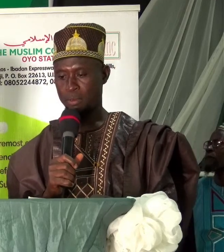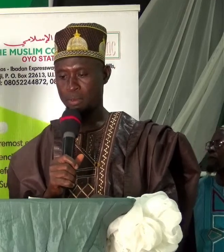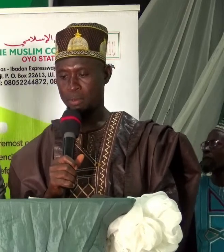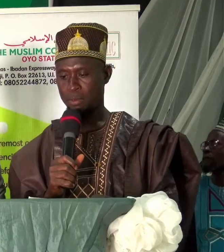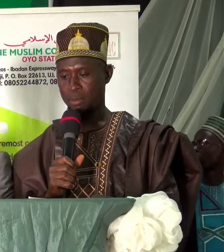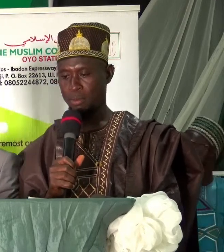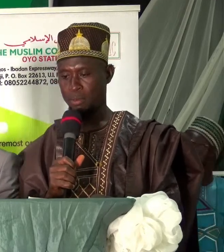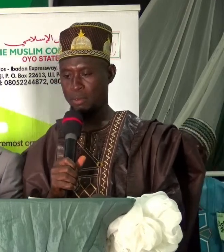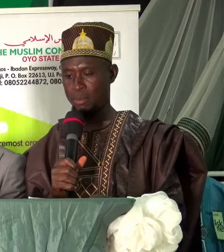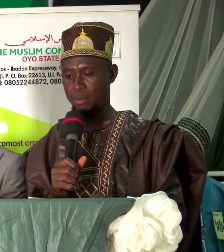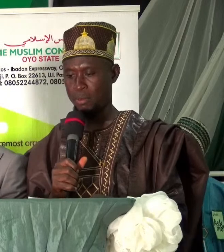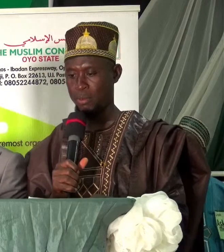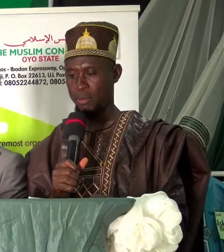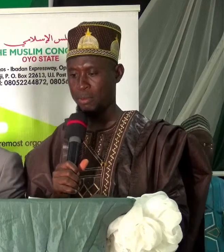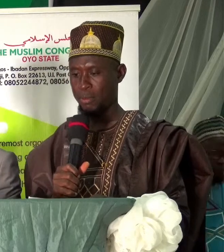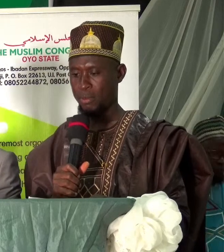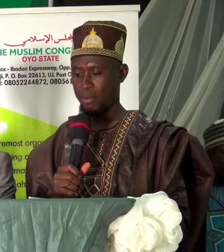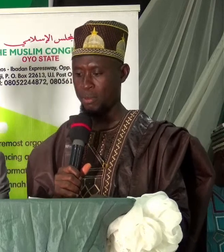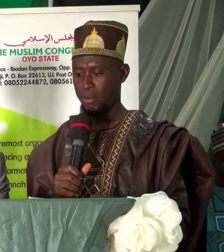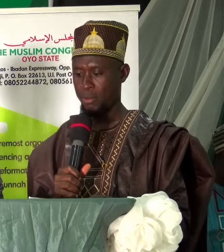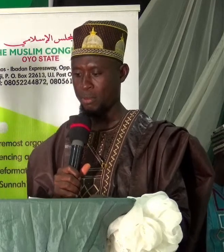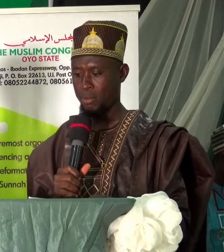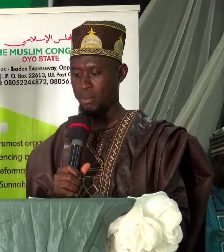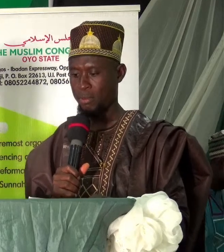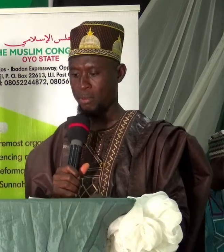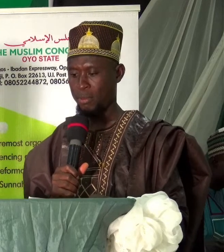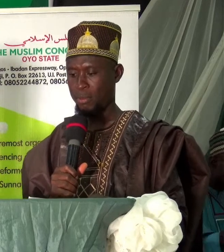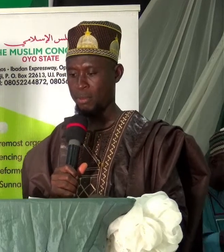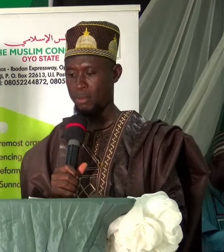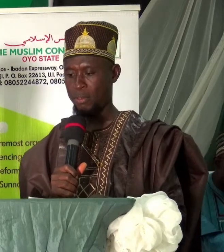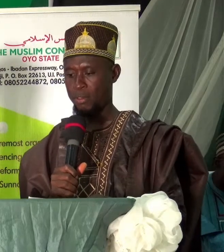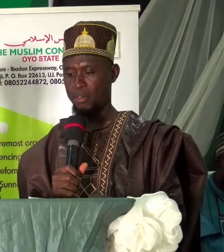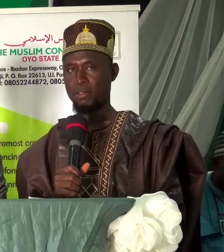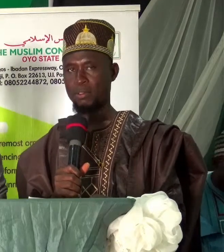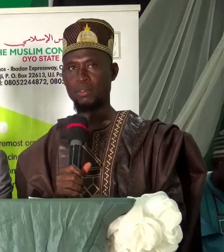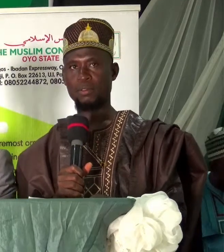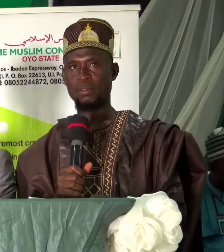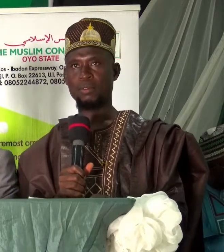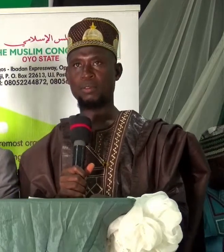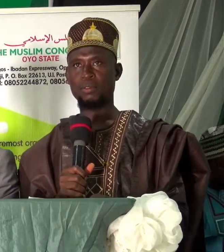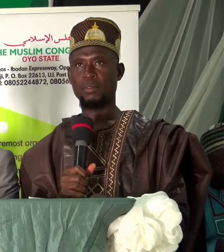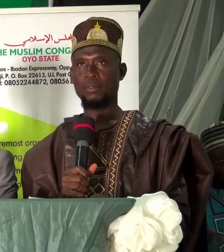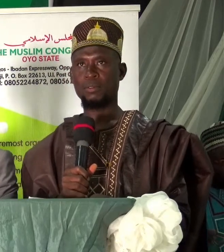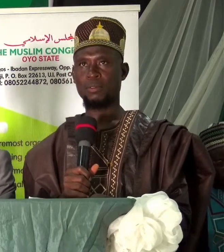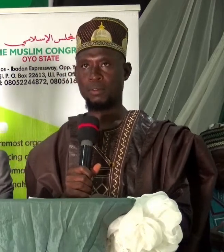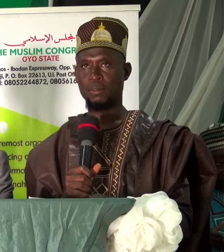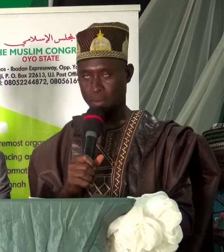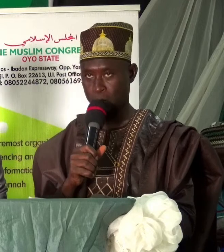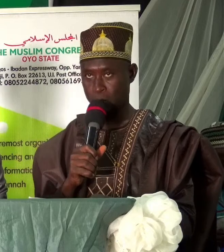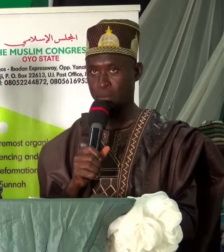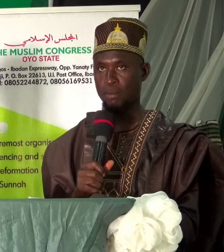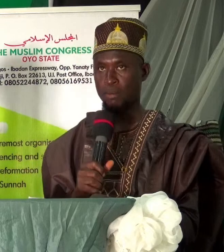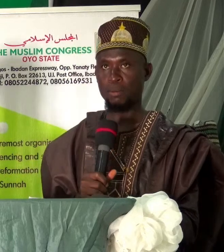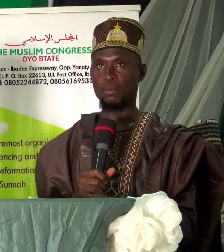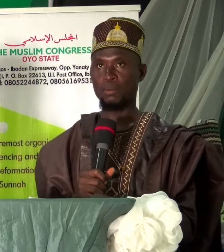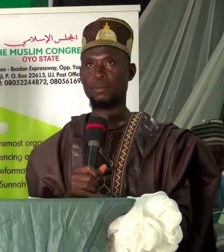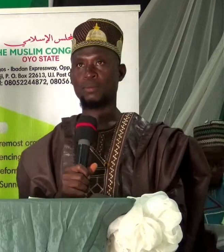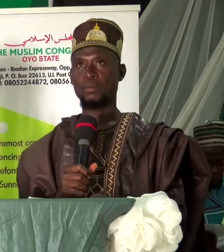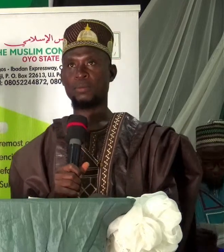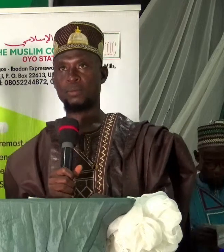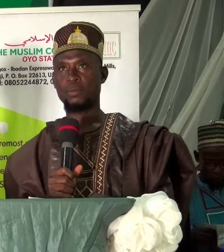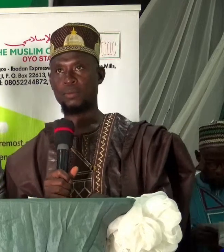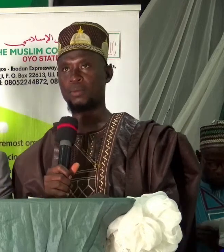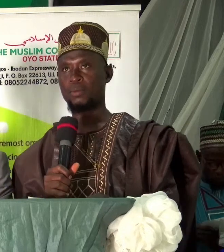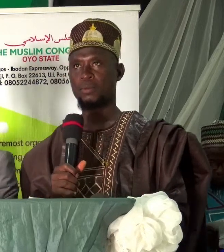to welcome all together some of our dignitaries who are very time conscious that are already seated in